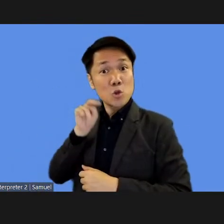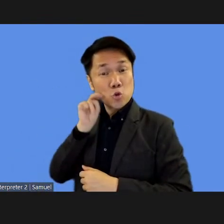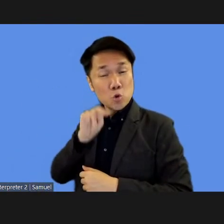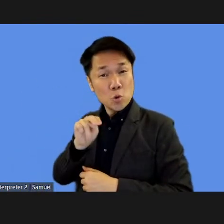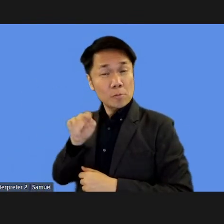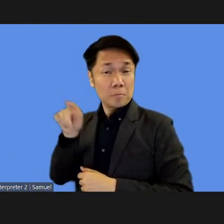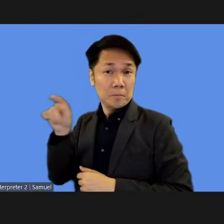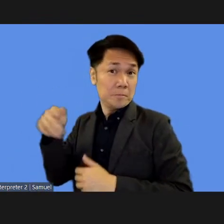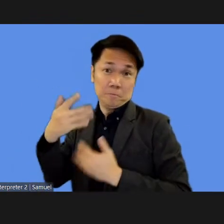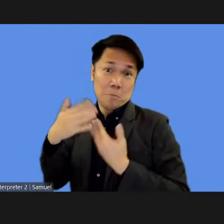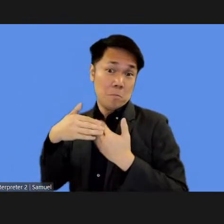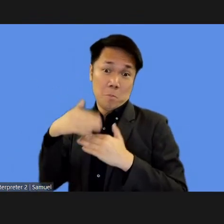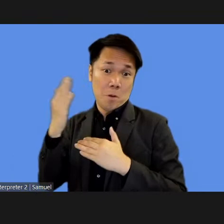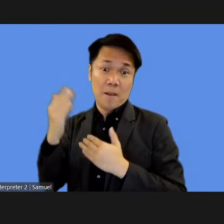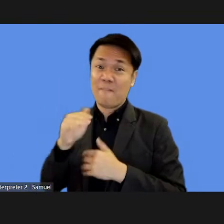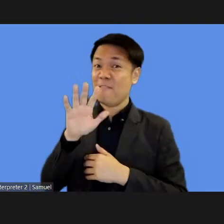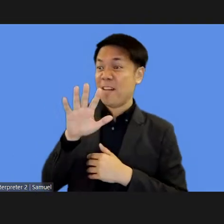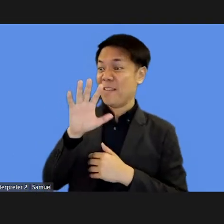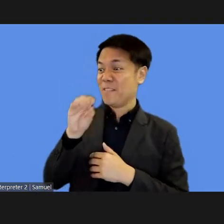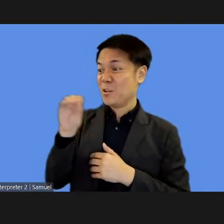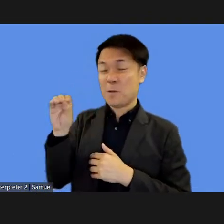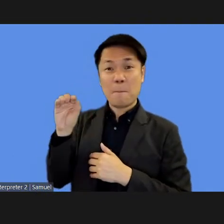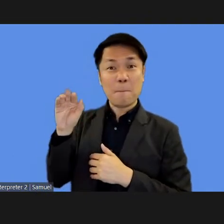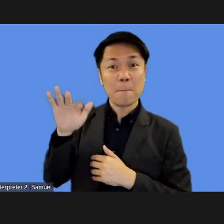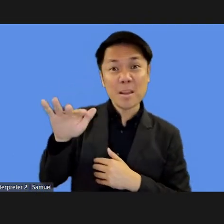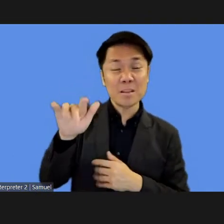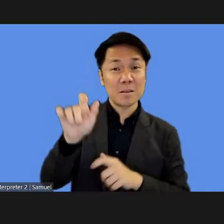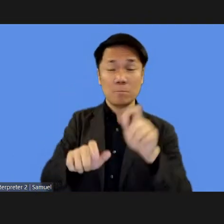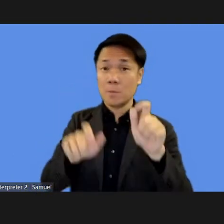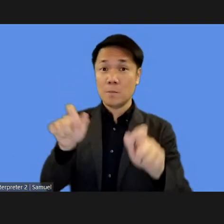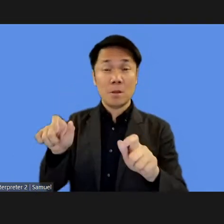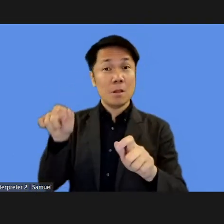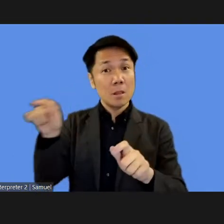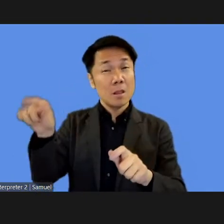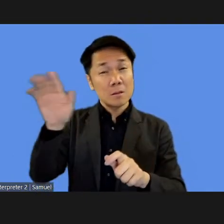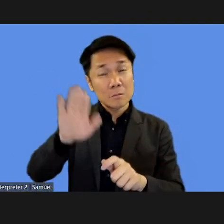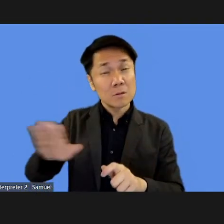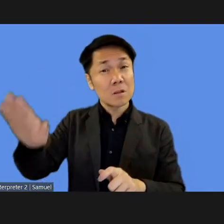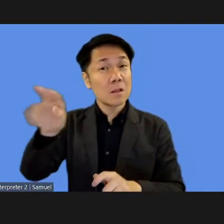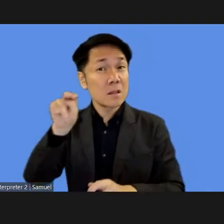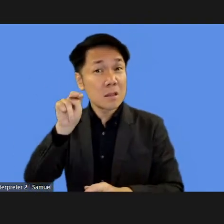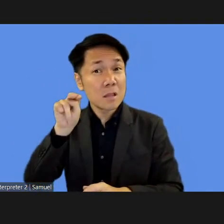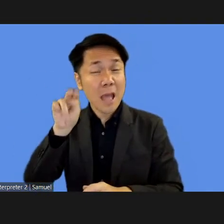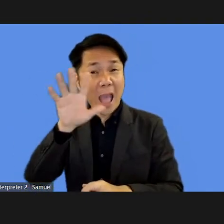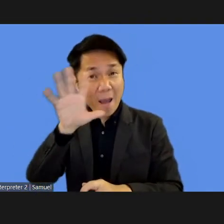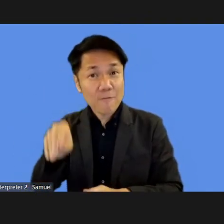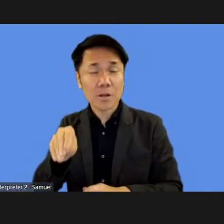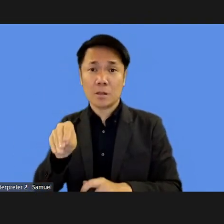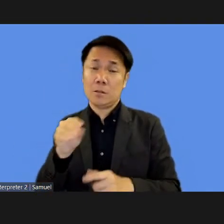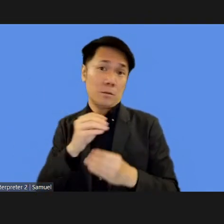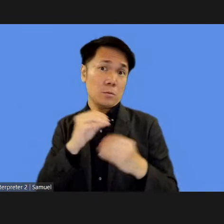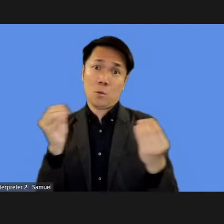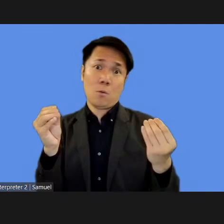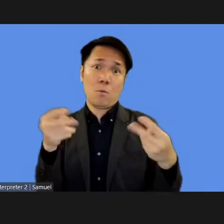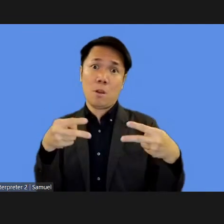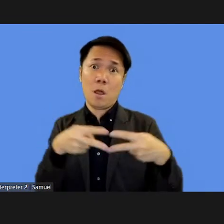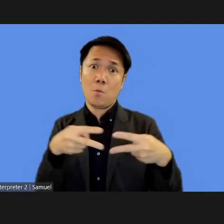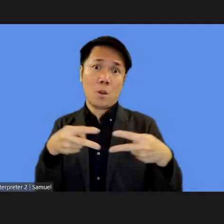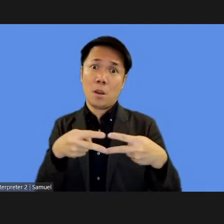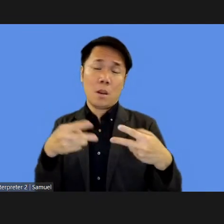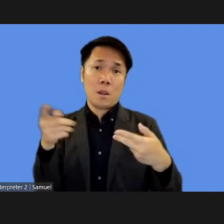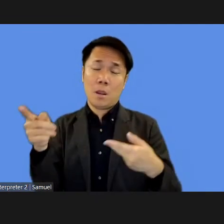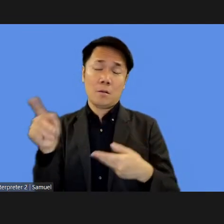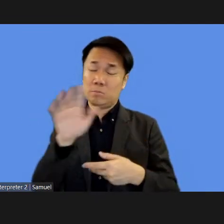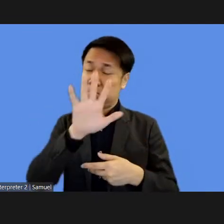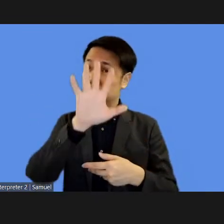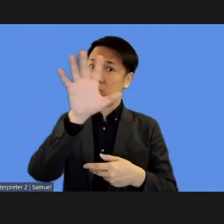those 500 and something million people who don't have access to electricity in Africa. Then in terms of solutions such as